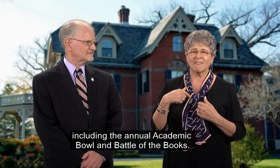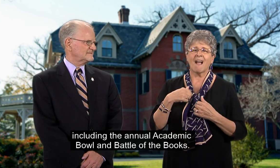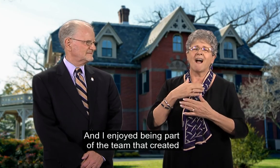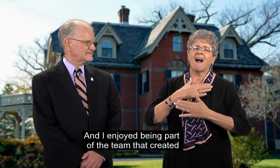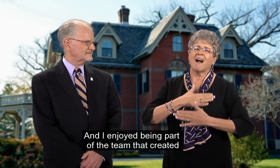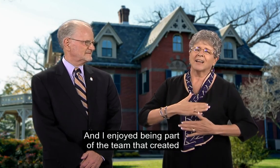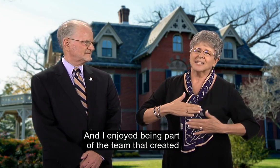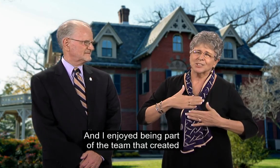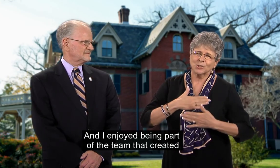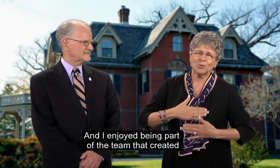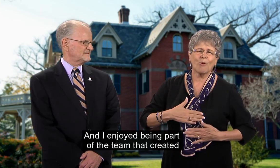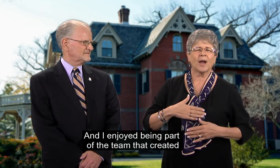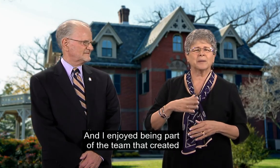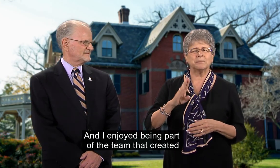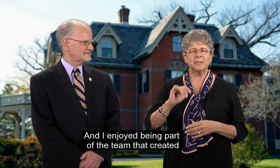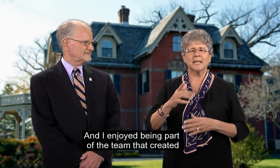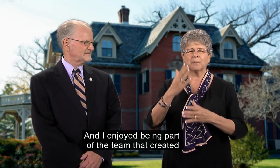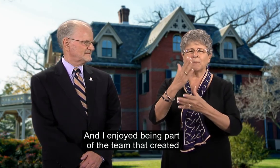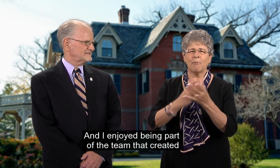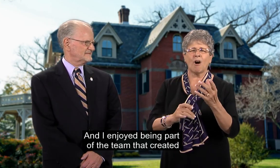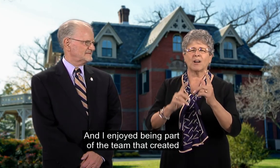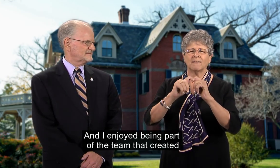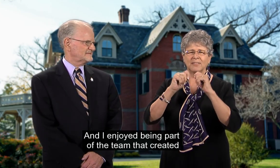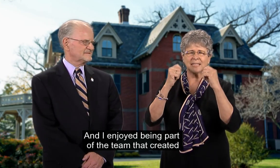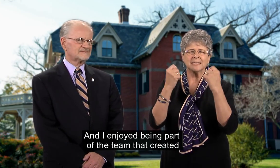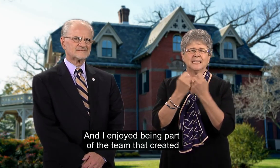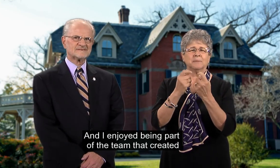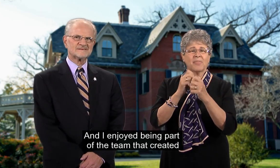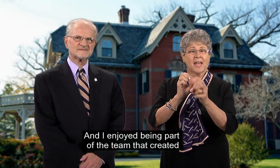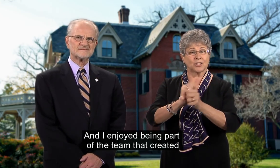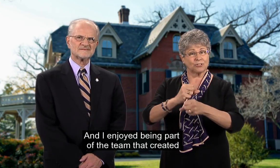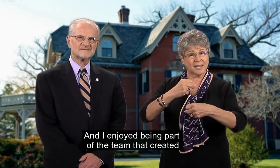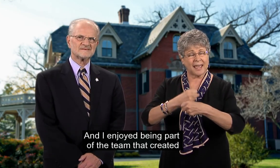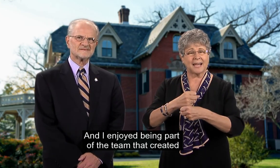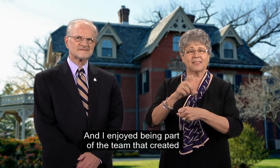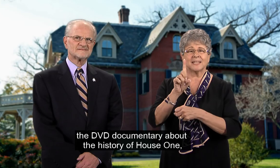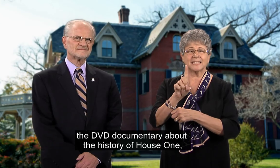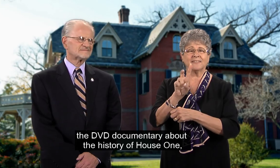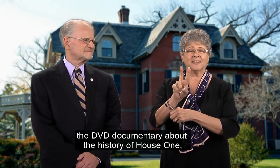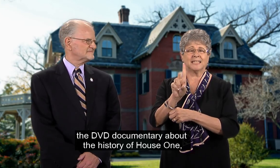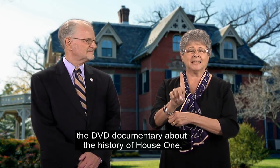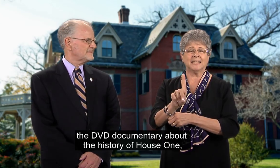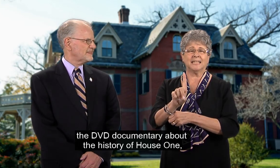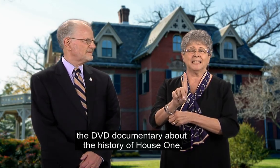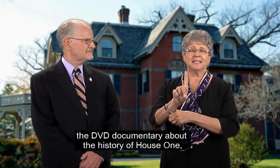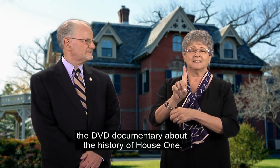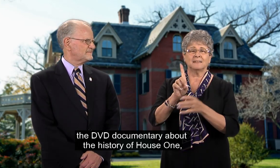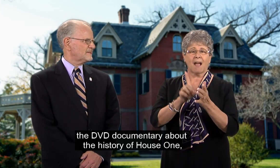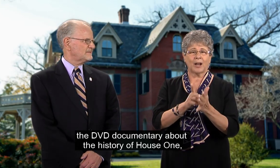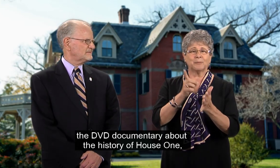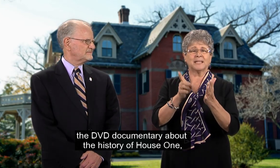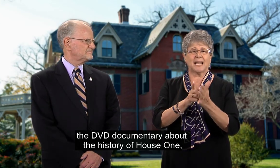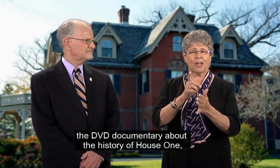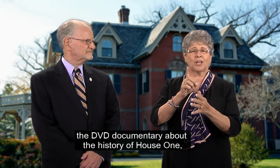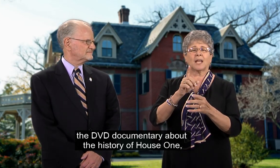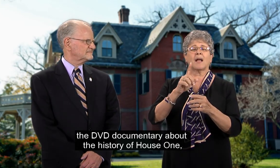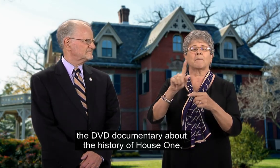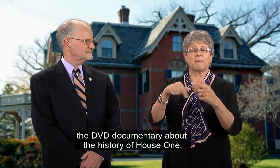And I enjoyed being part of the team that created the DVD documentary about the